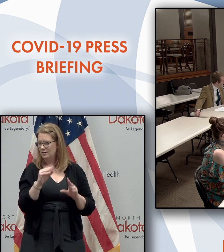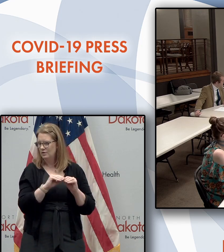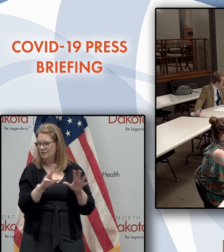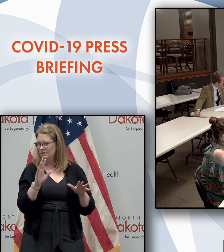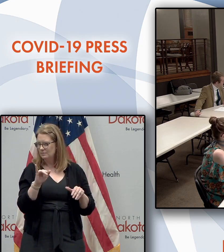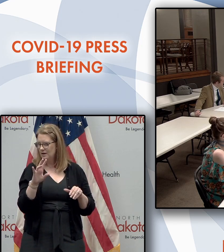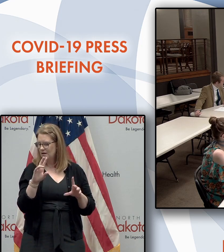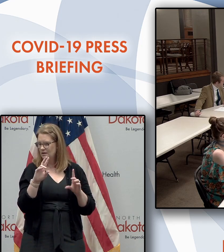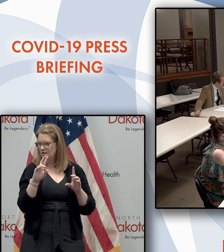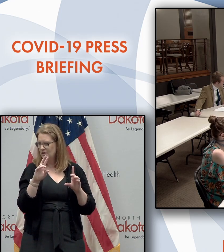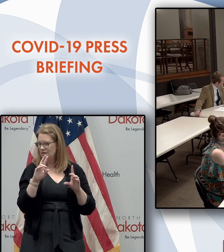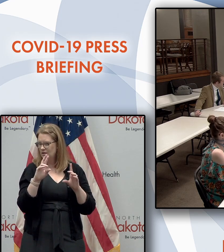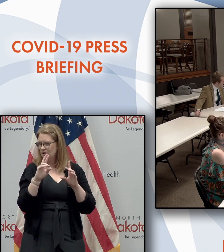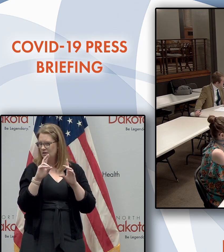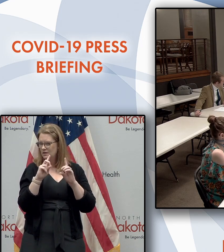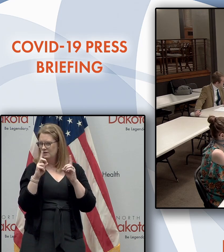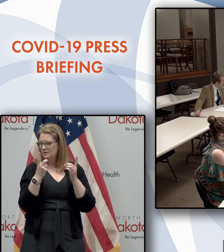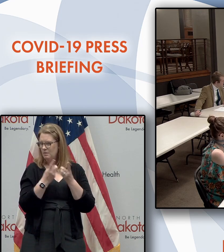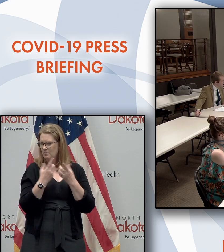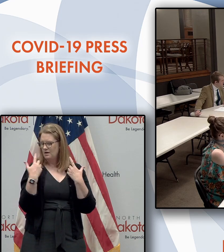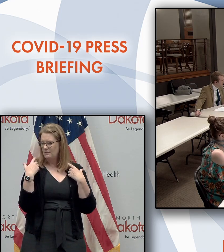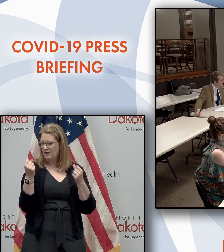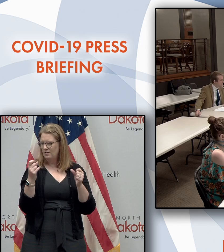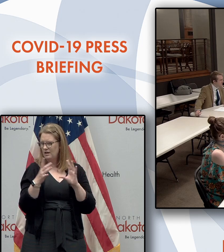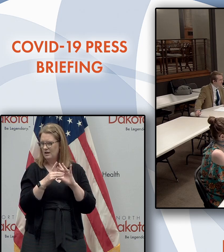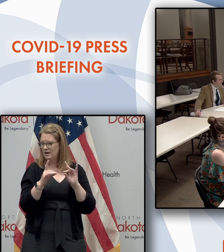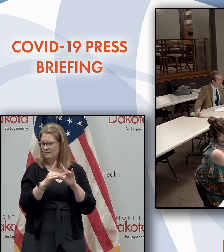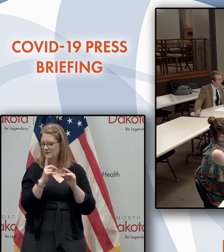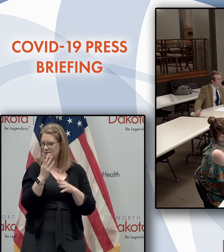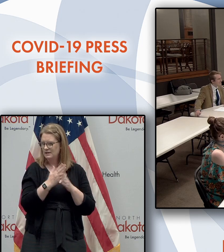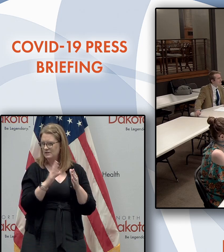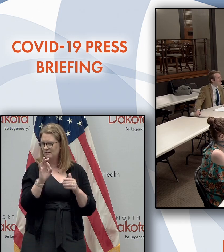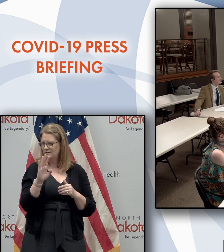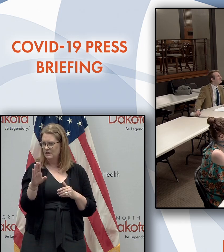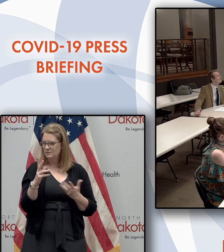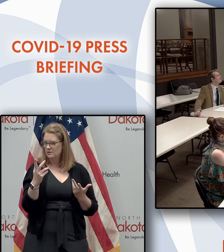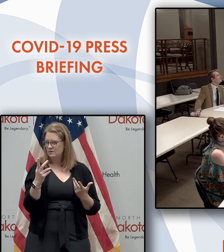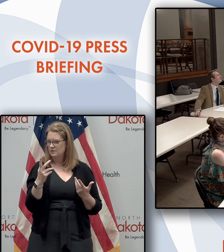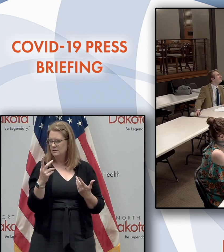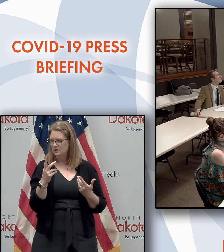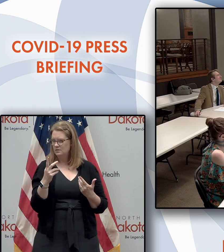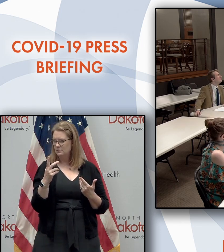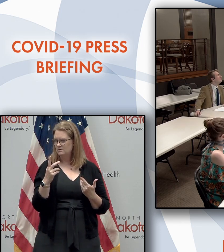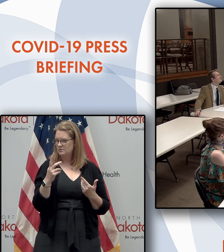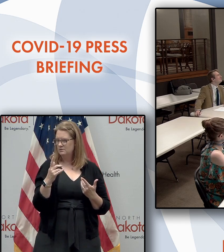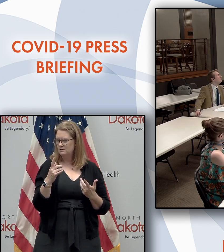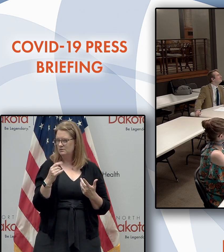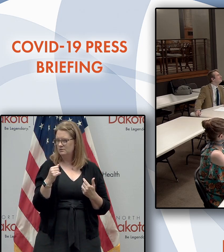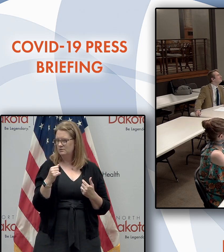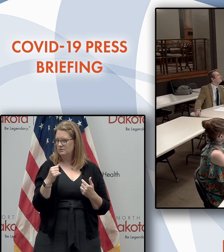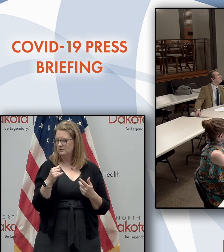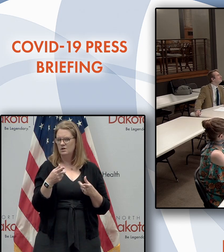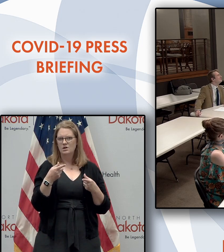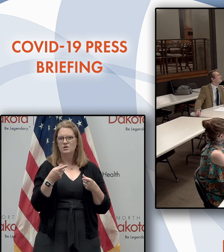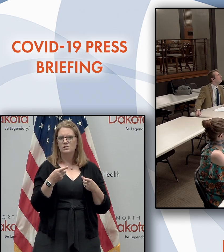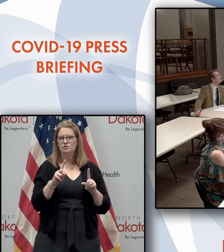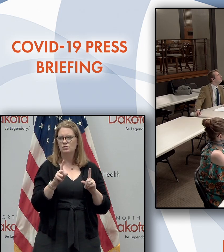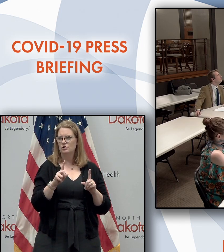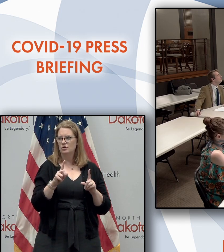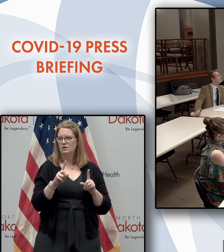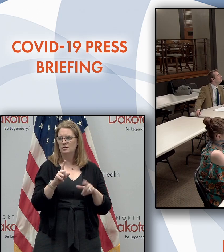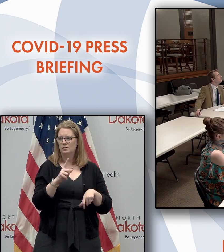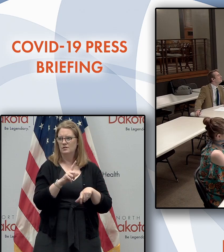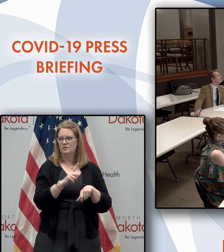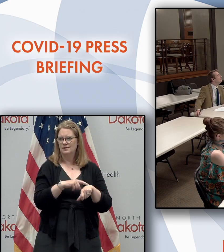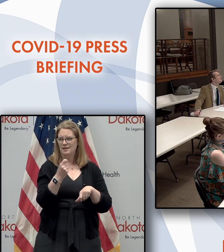Department of Health within the comments section on Facebook. Why can't this breakout be officially released during the press release at 11